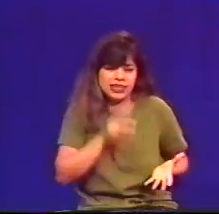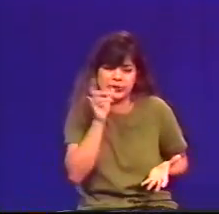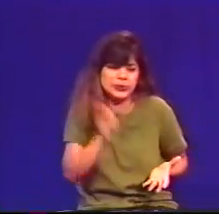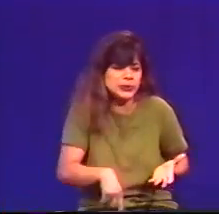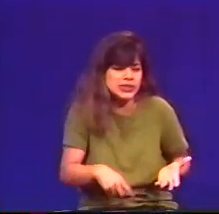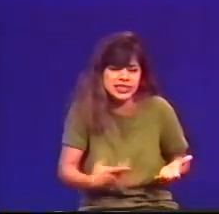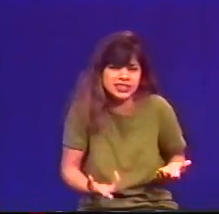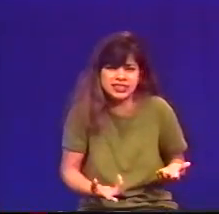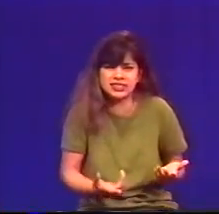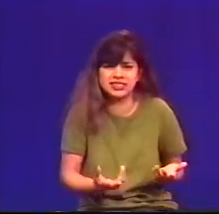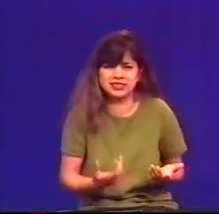surgery.